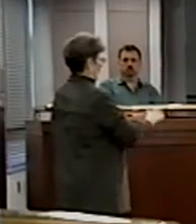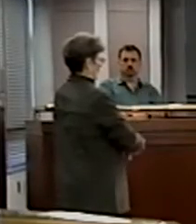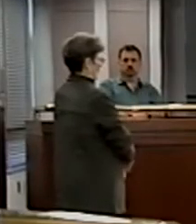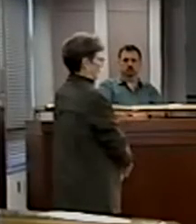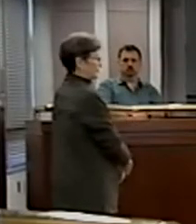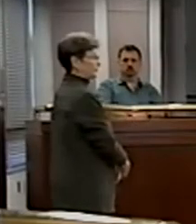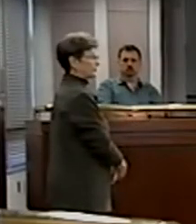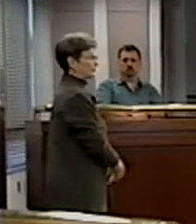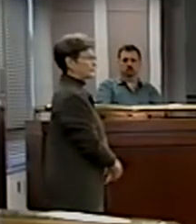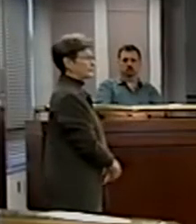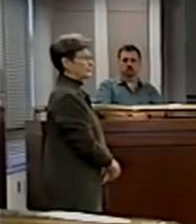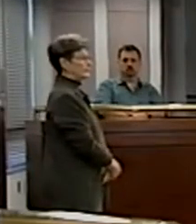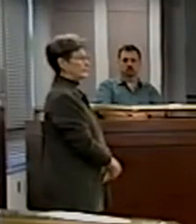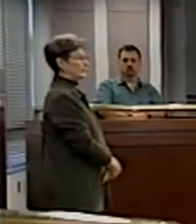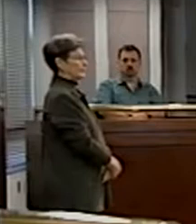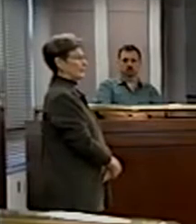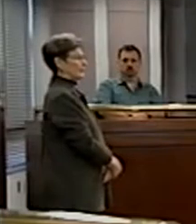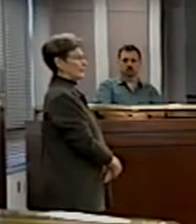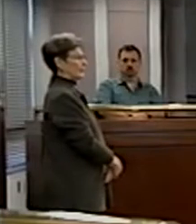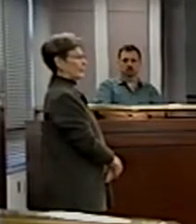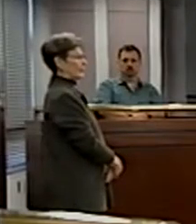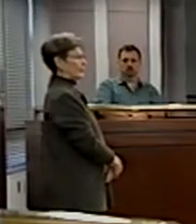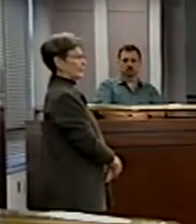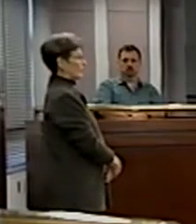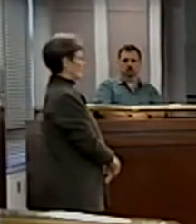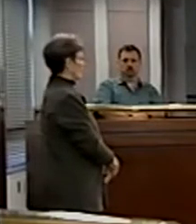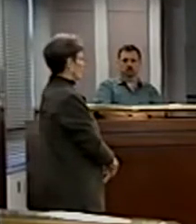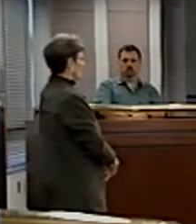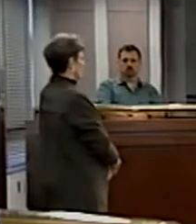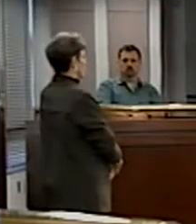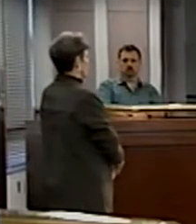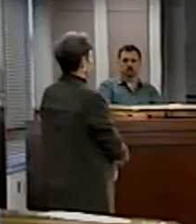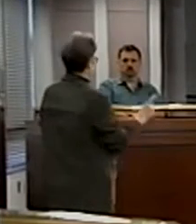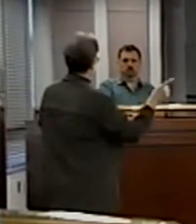My name is Scott Hall. And what is your address?